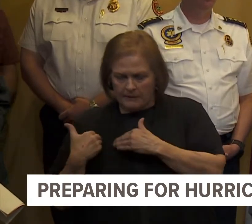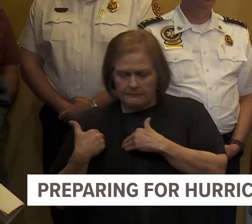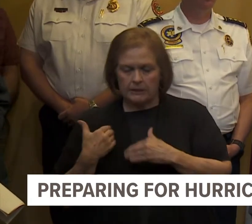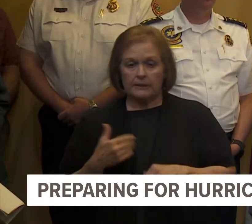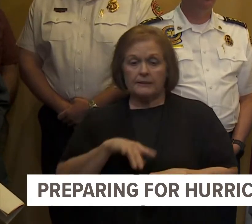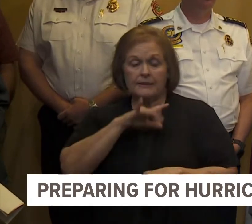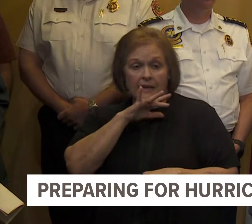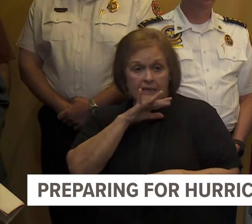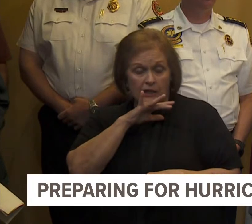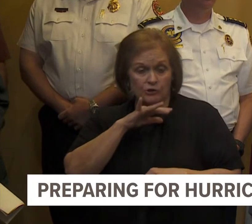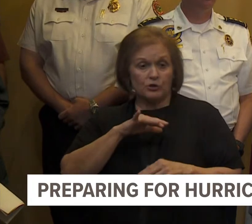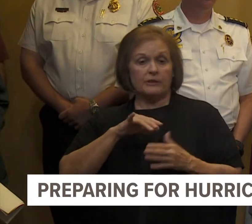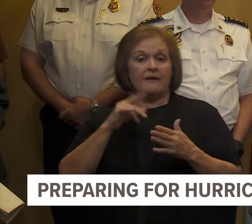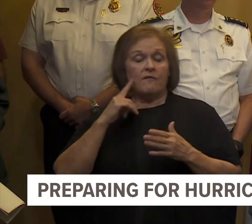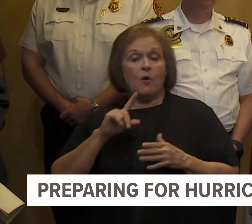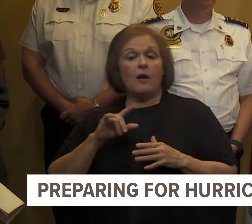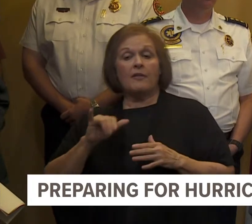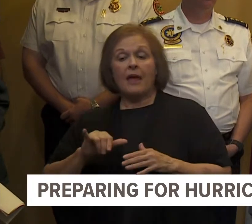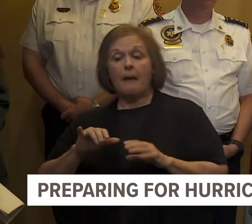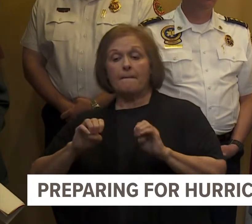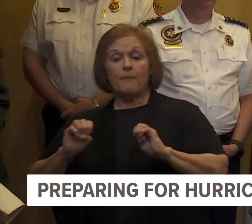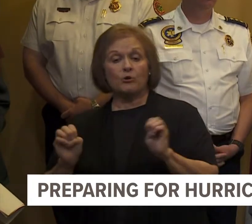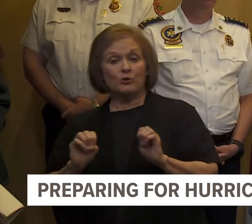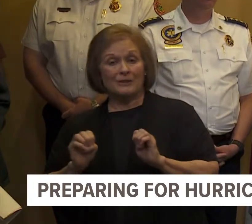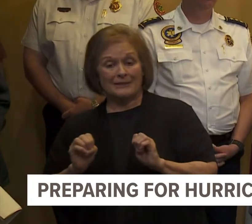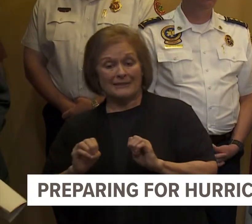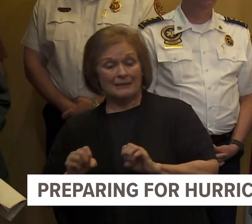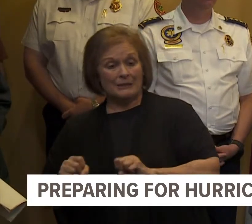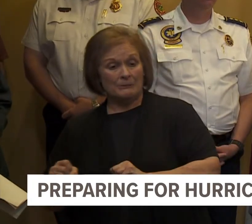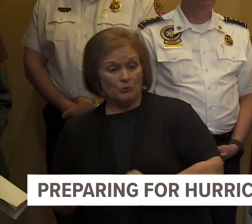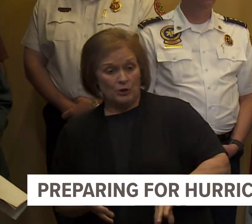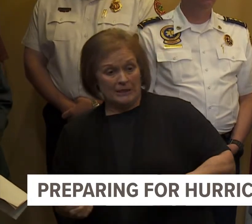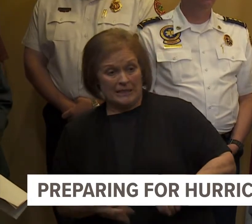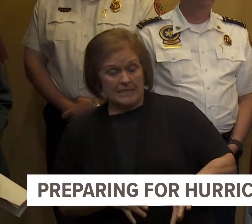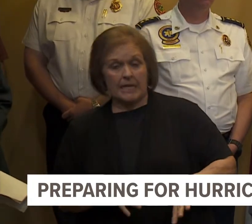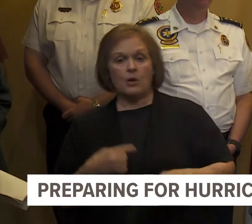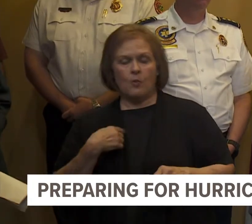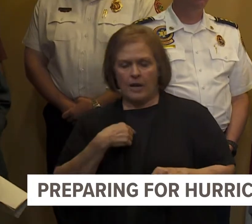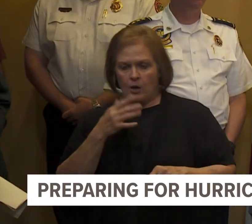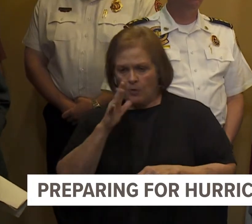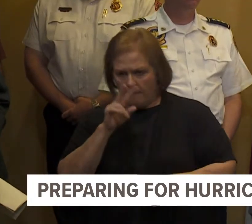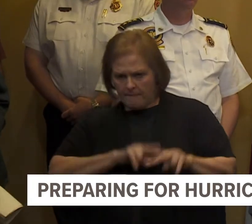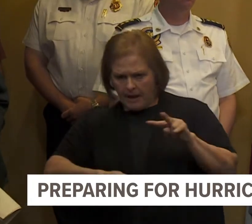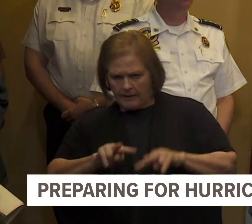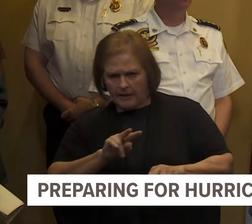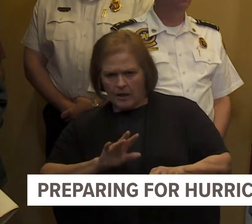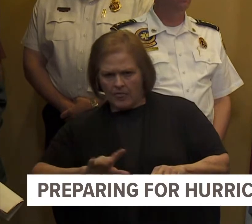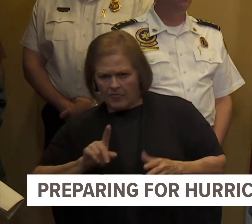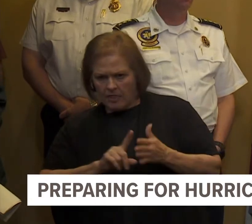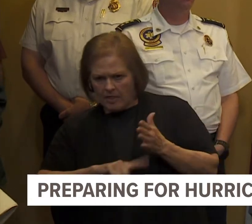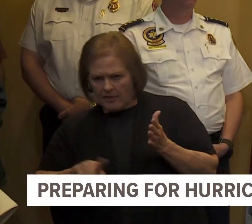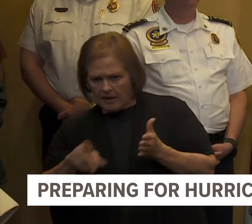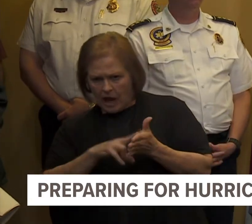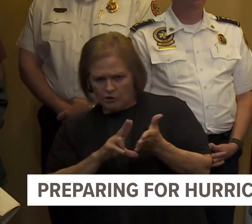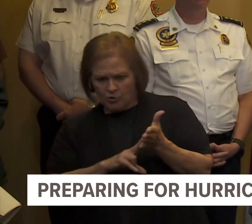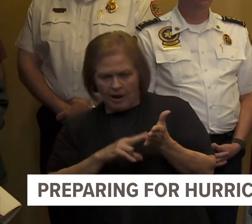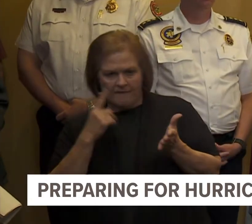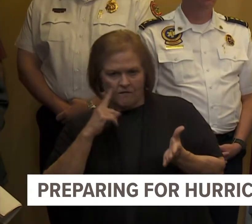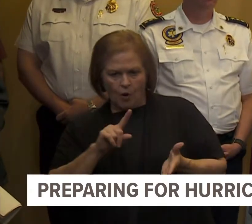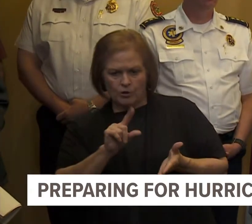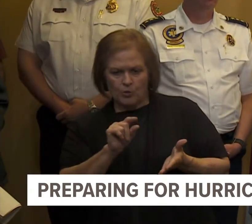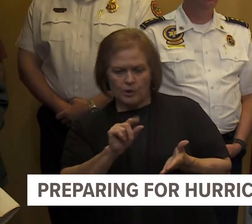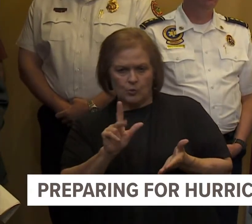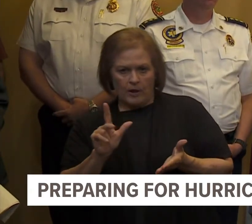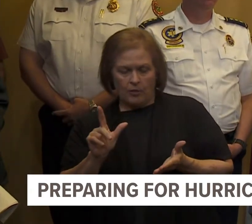Sanitation, pre-position emergency debris removal, monitoring contracts ahead of the 2023